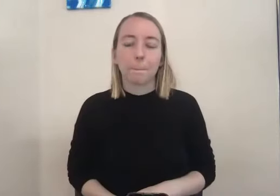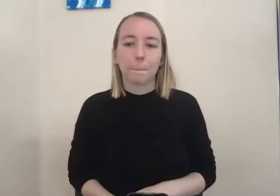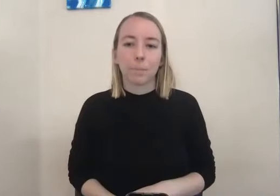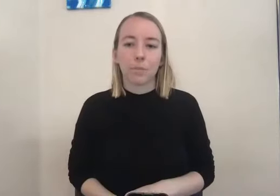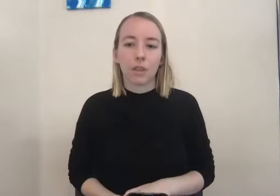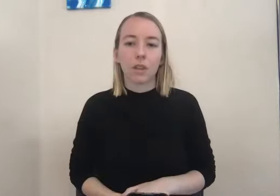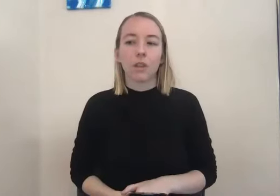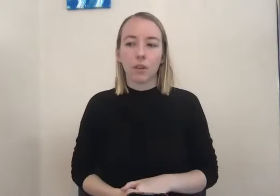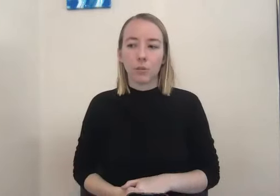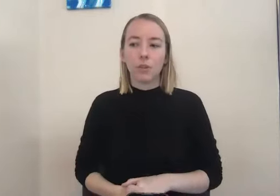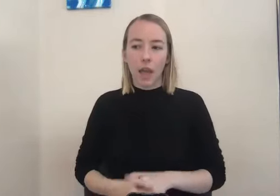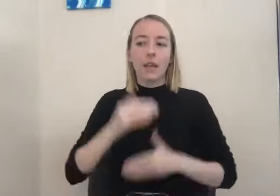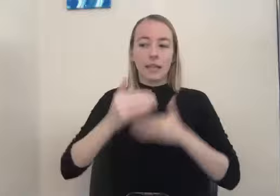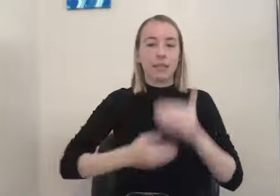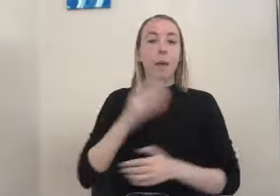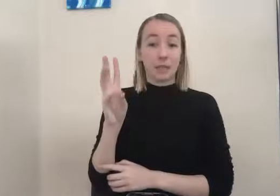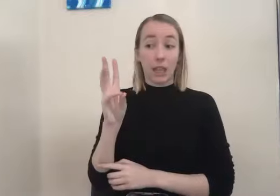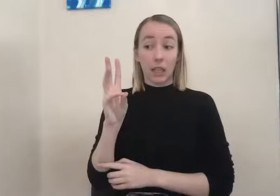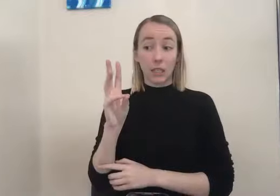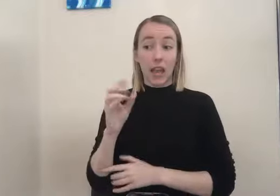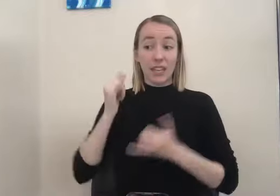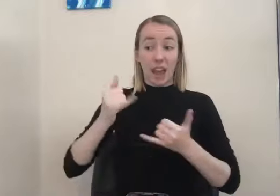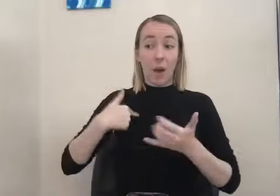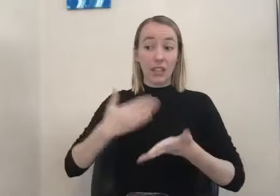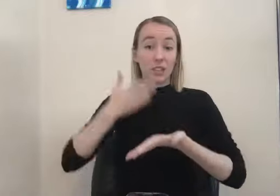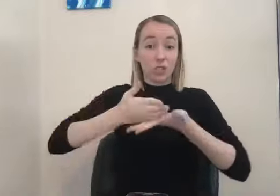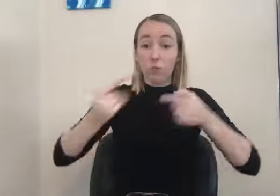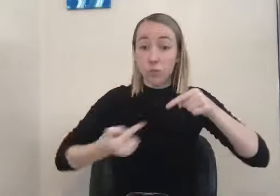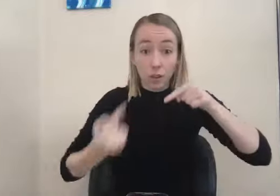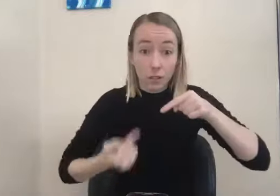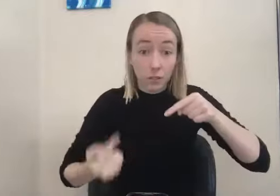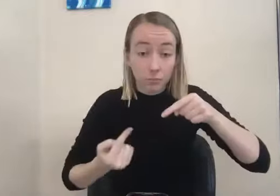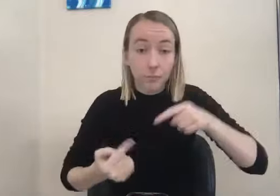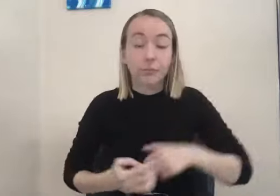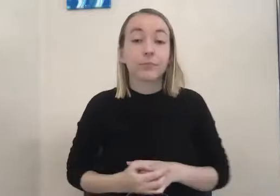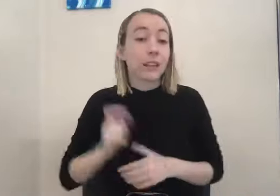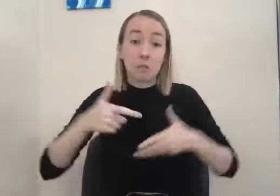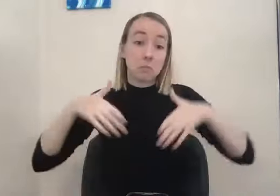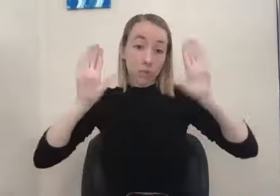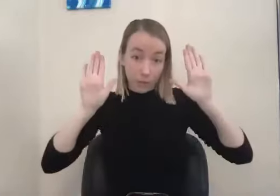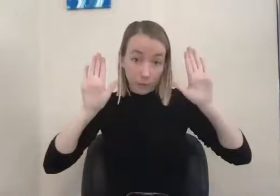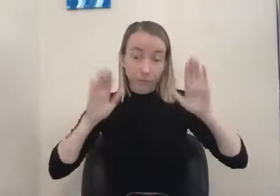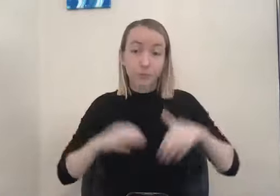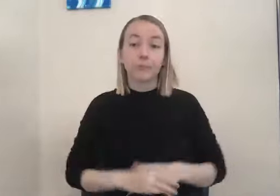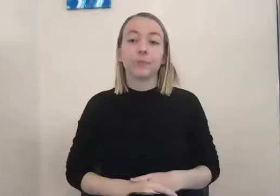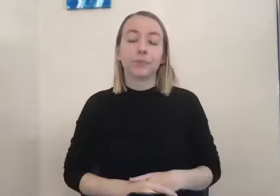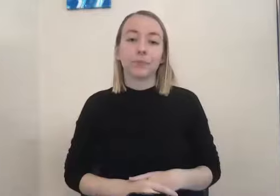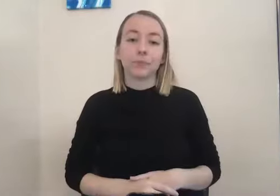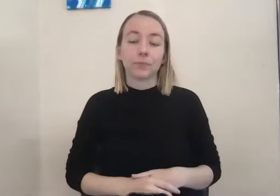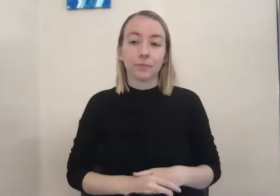this stuff was so contradictory. It was unbelievable. And I just couldn't